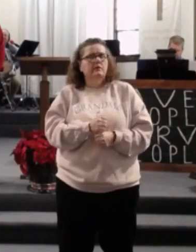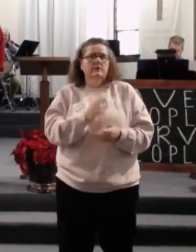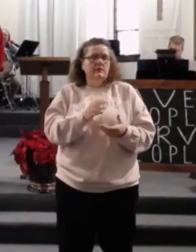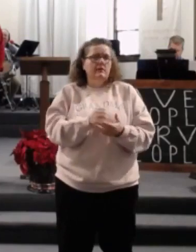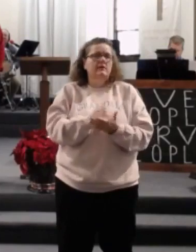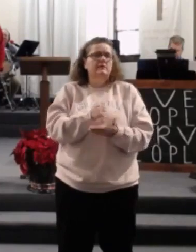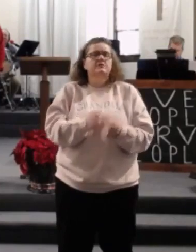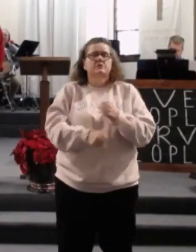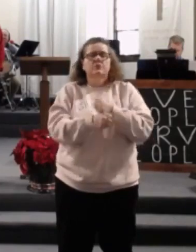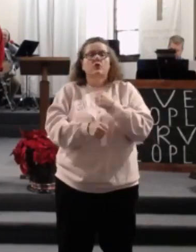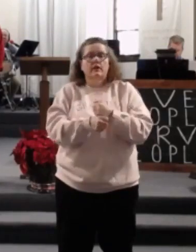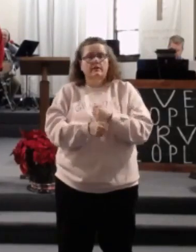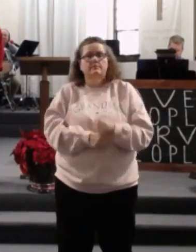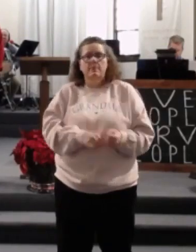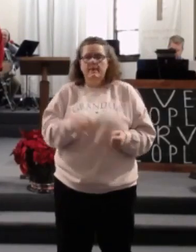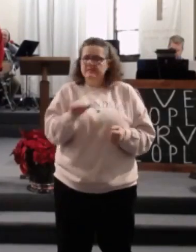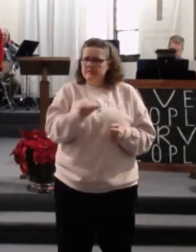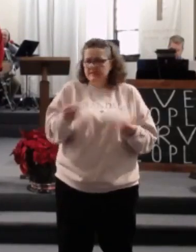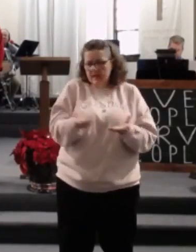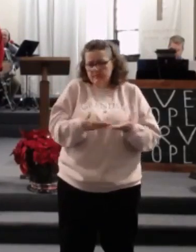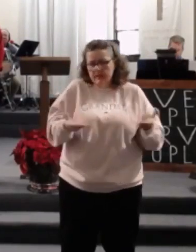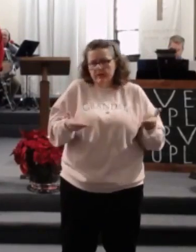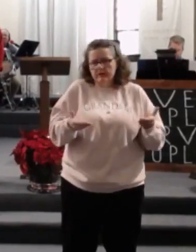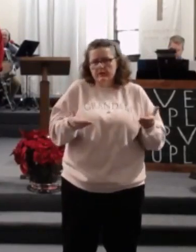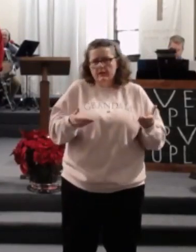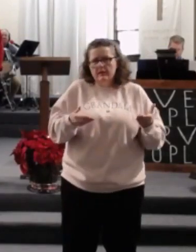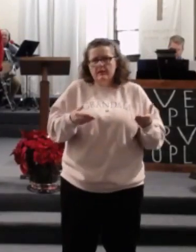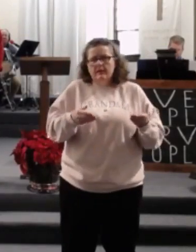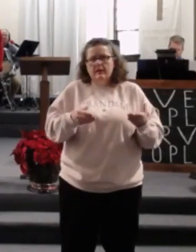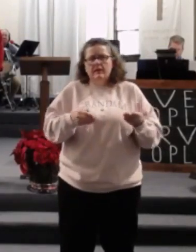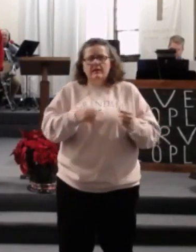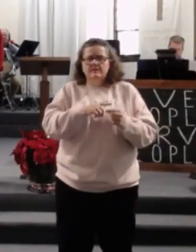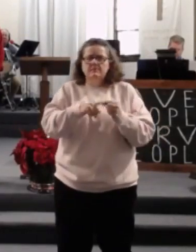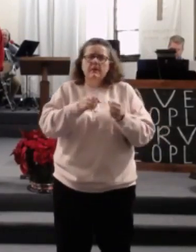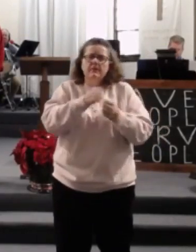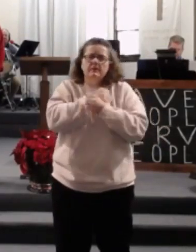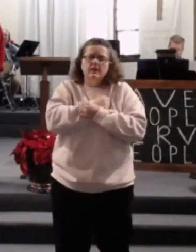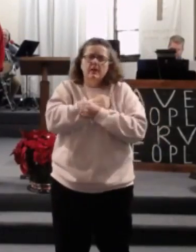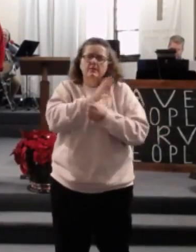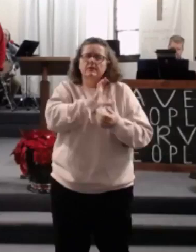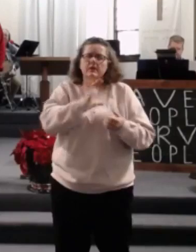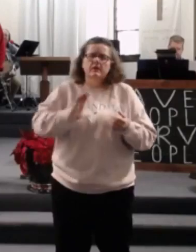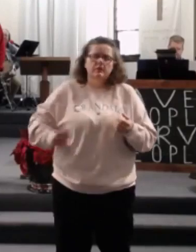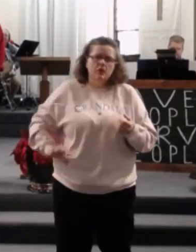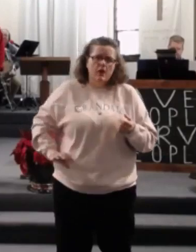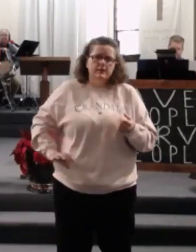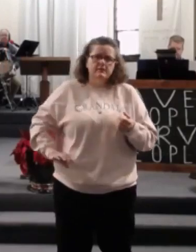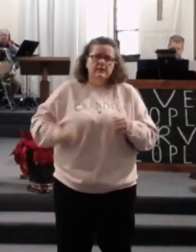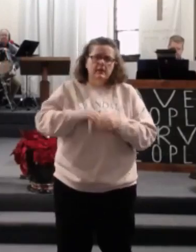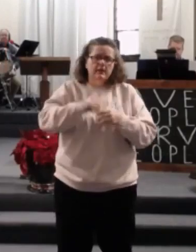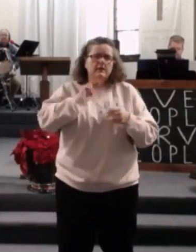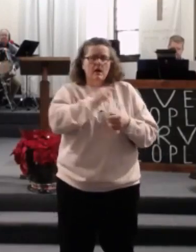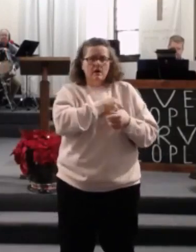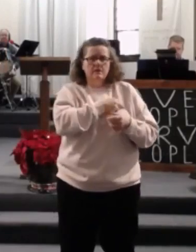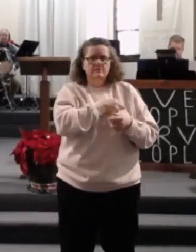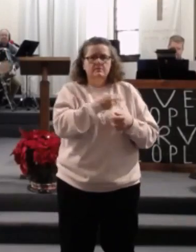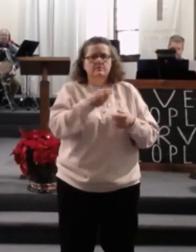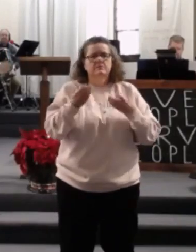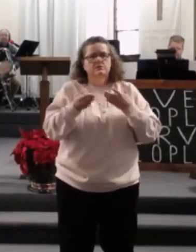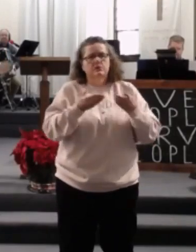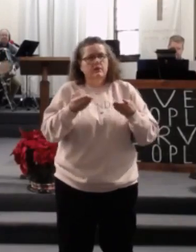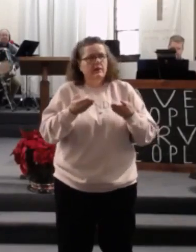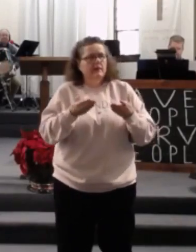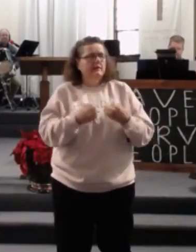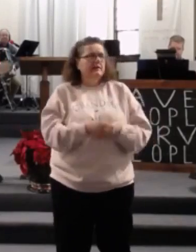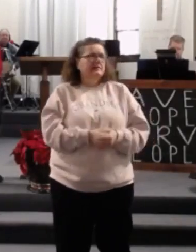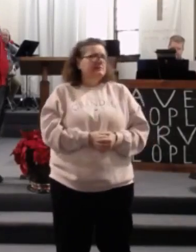Not about big fancy programs. It's about loving Christ and through Christ loving others. And I've messed with the ushers long enough because they don't